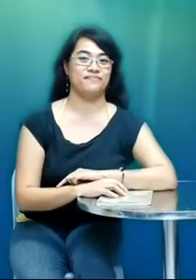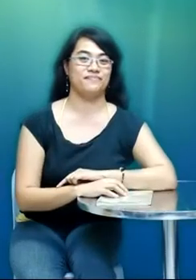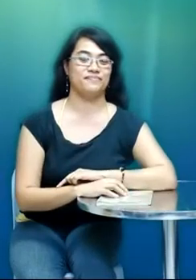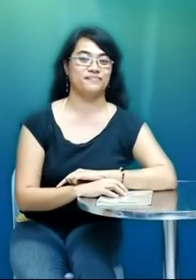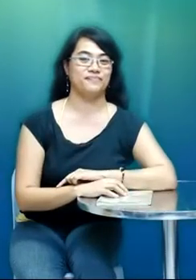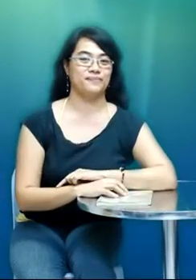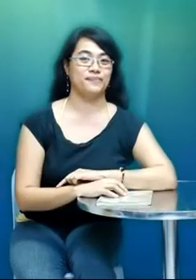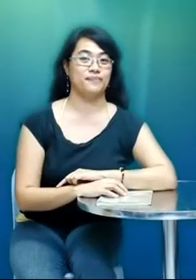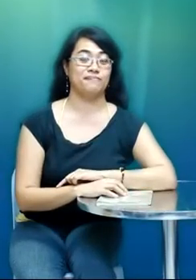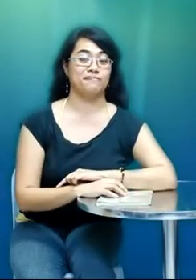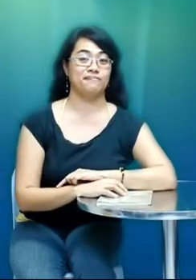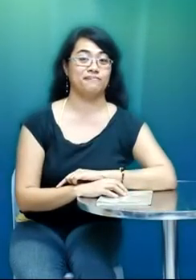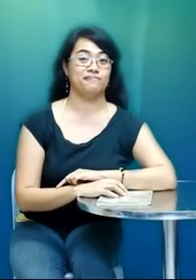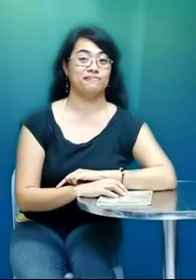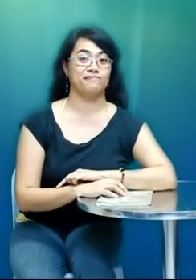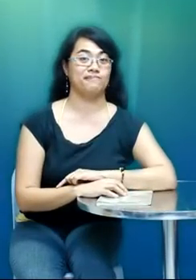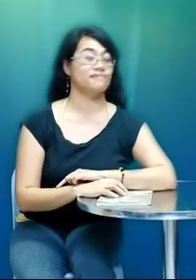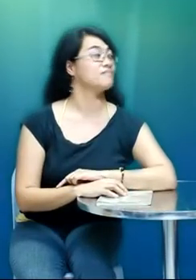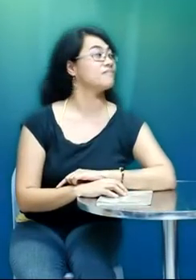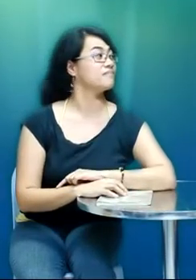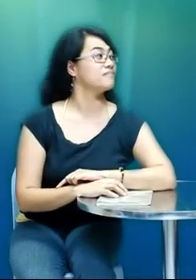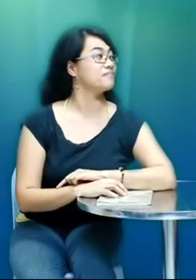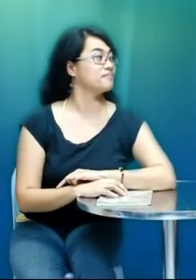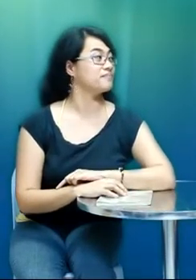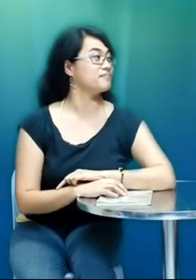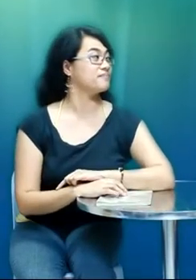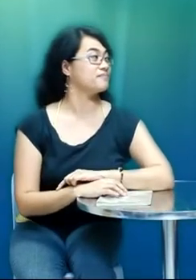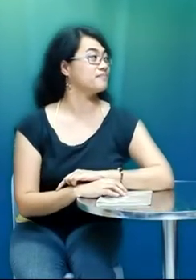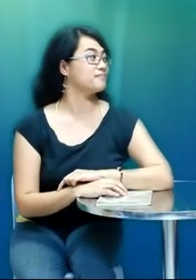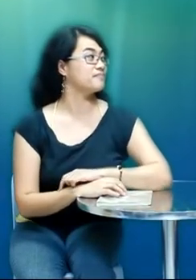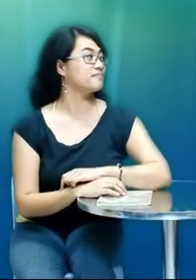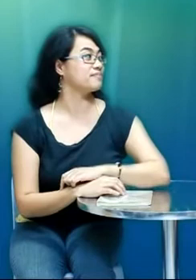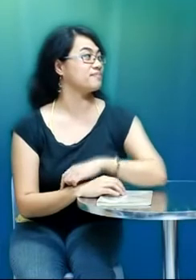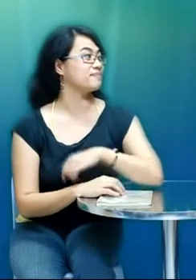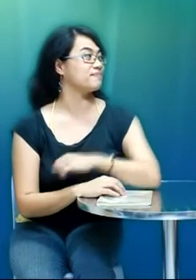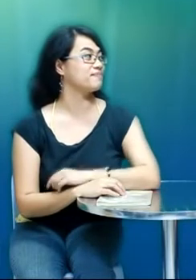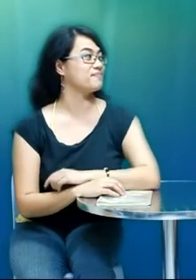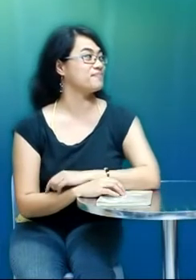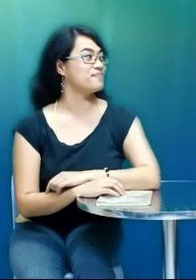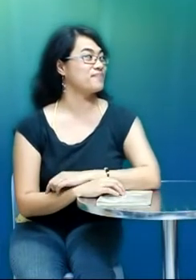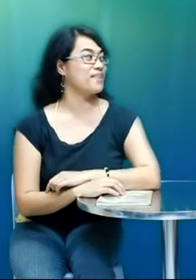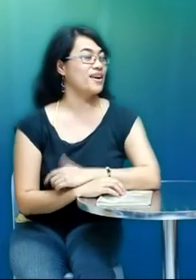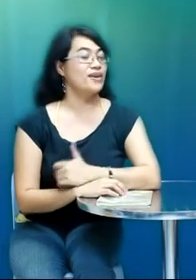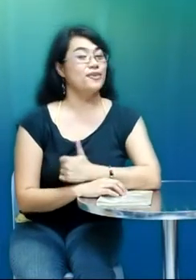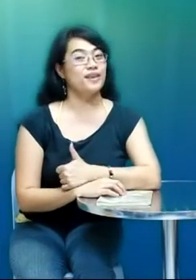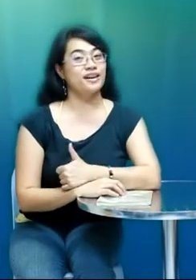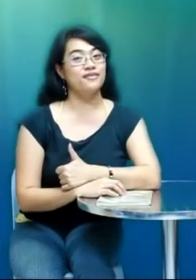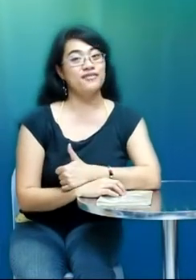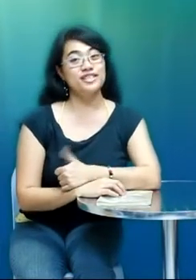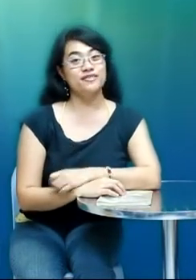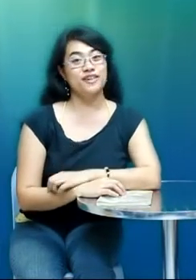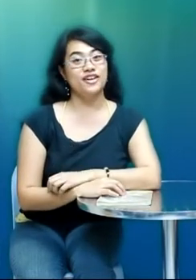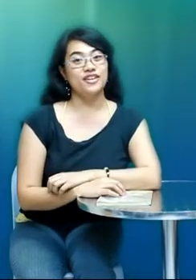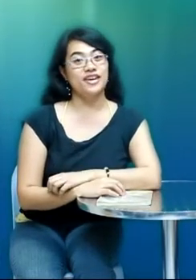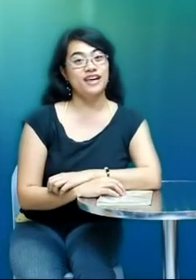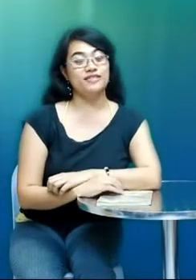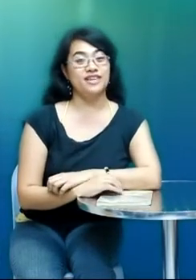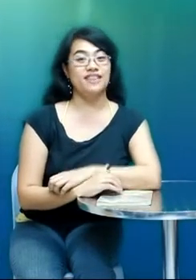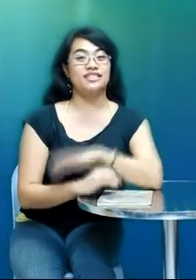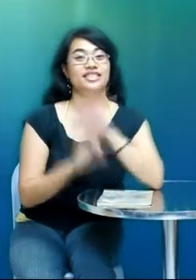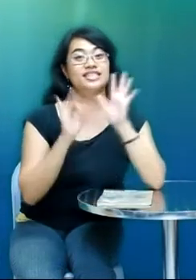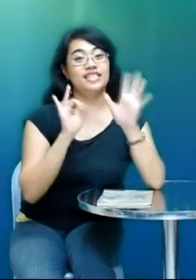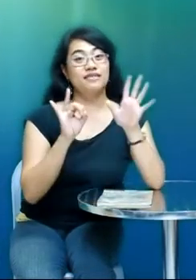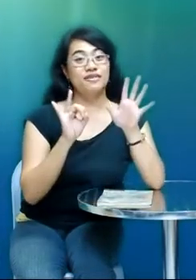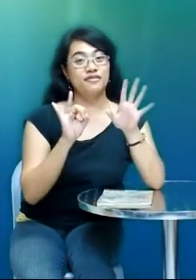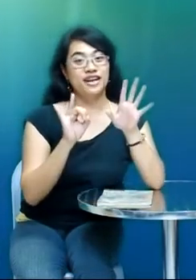Last week, we talked about seek God, and now we're going to talk about share life. So what are your ideas on sharing life? Well, first of all, you have to